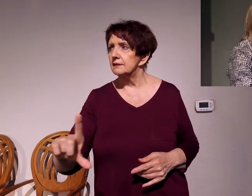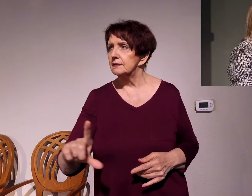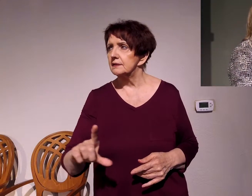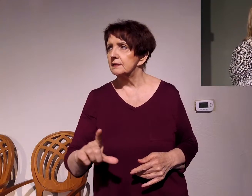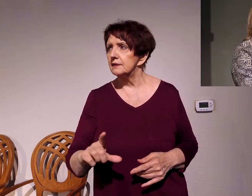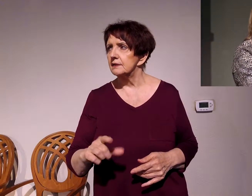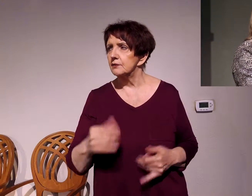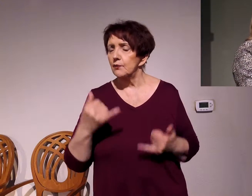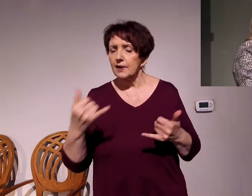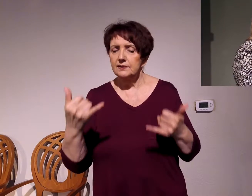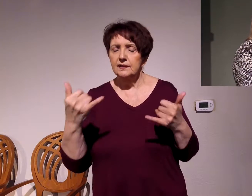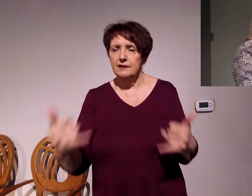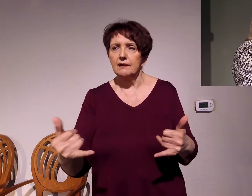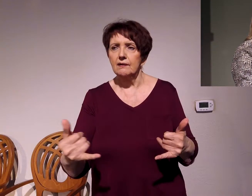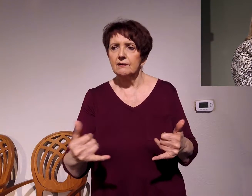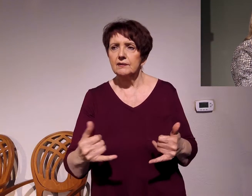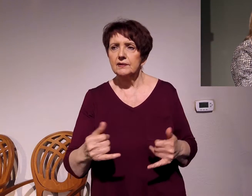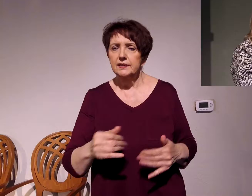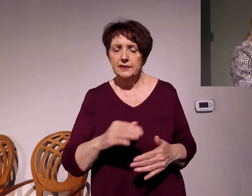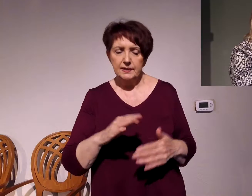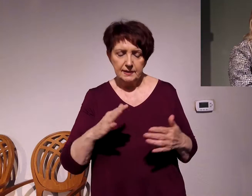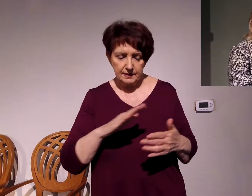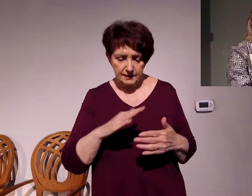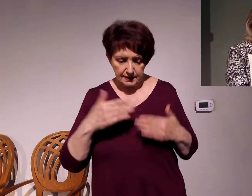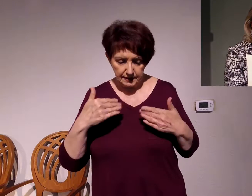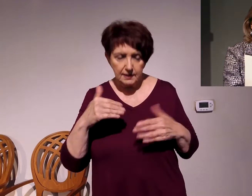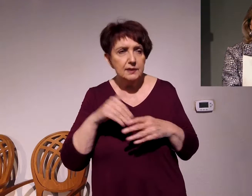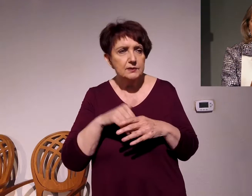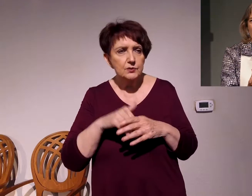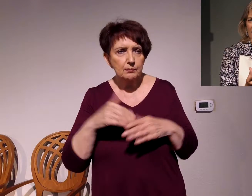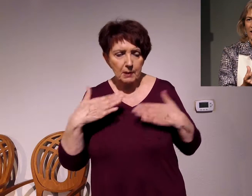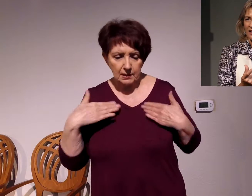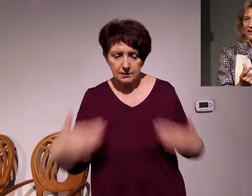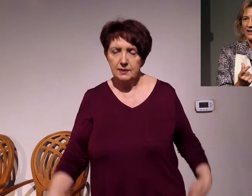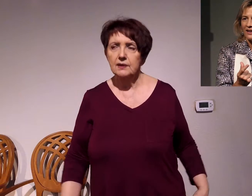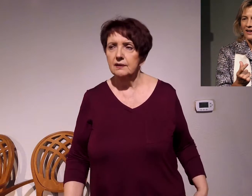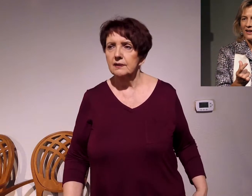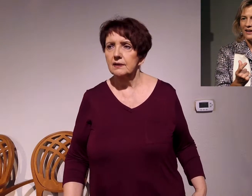least one, right now, in all of our bodies,